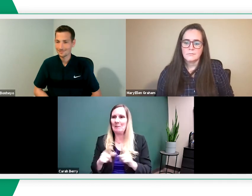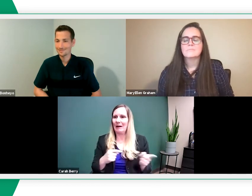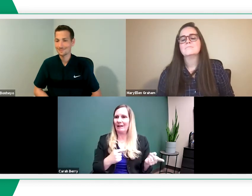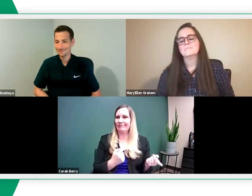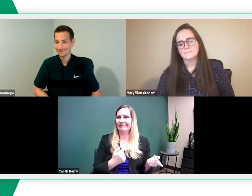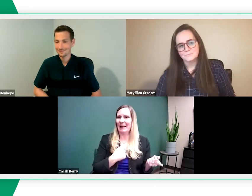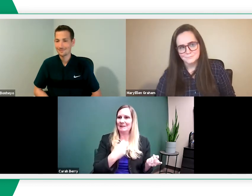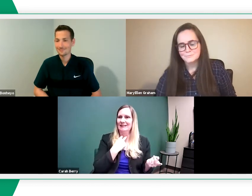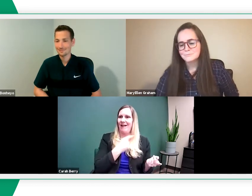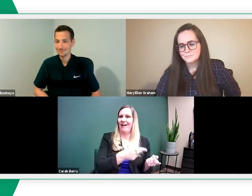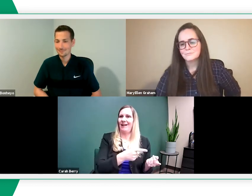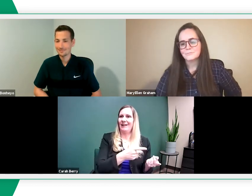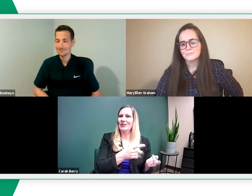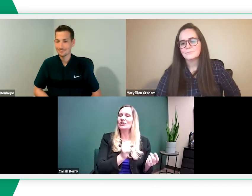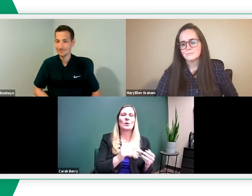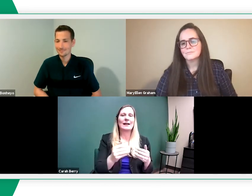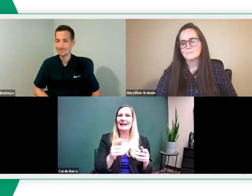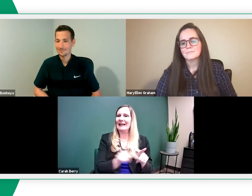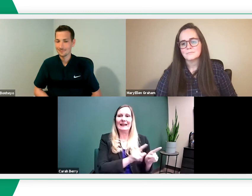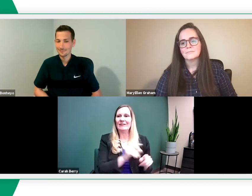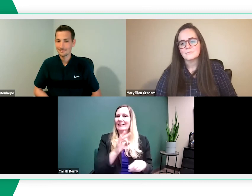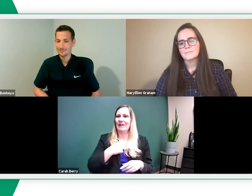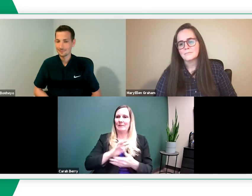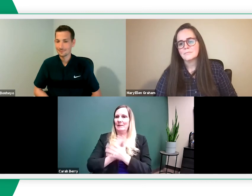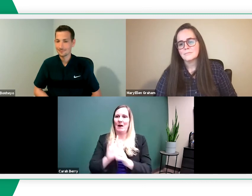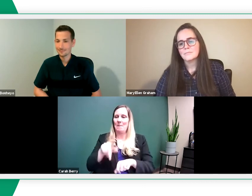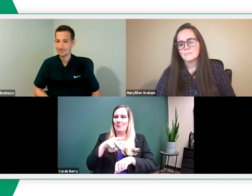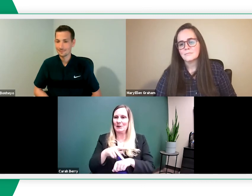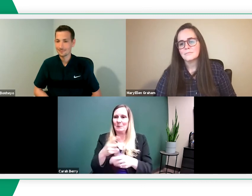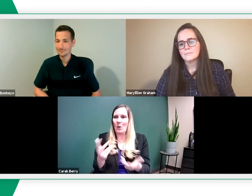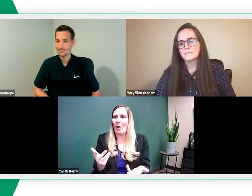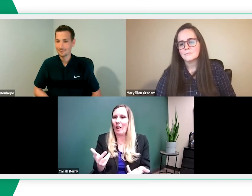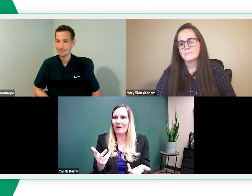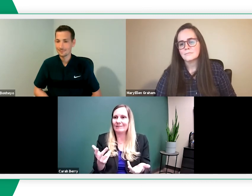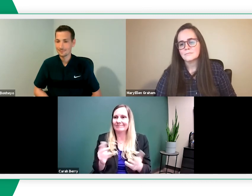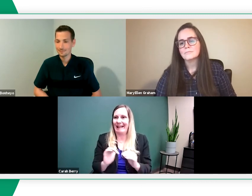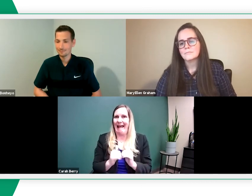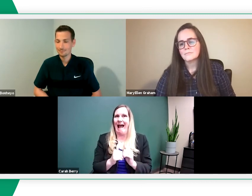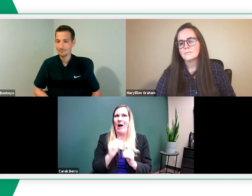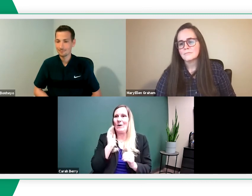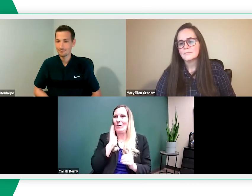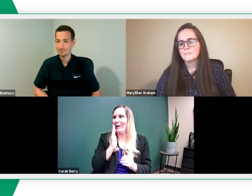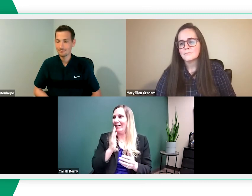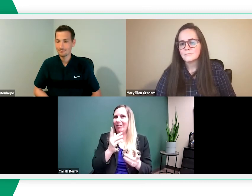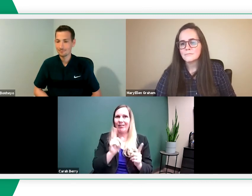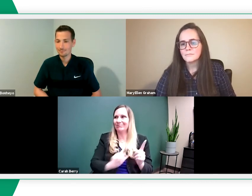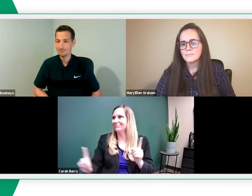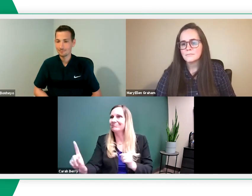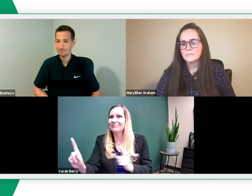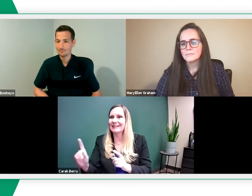go to his party, but I couldn't. I was stuck at work. And even if I become a